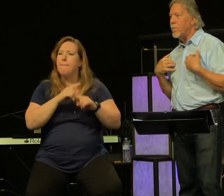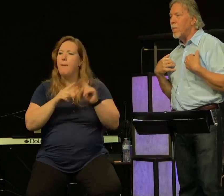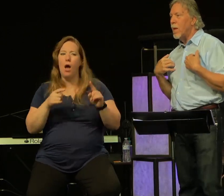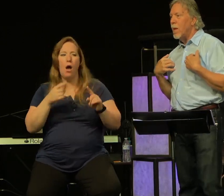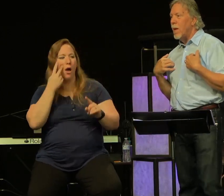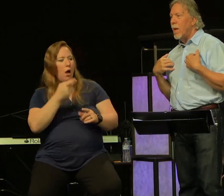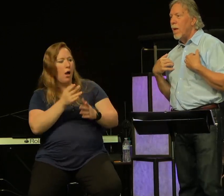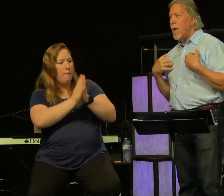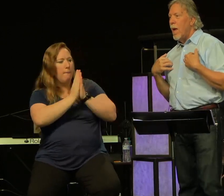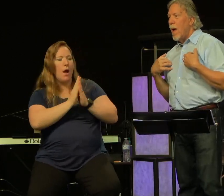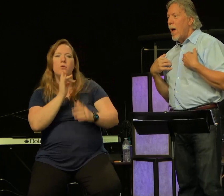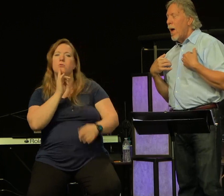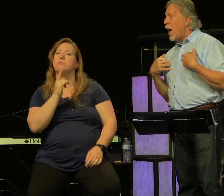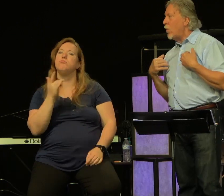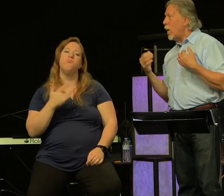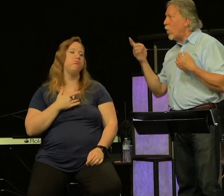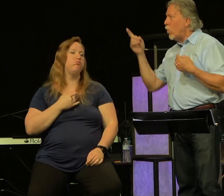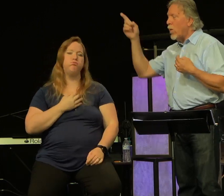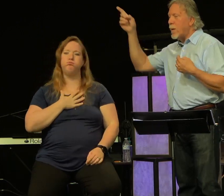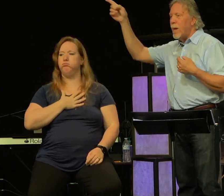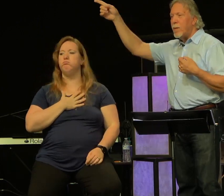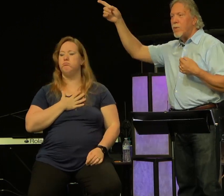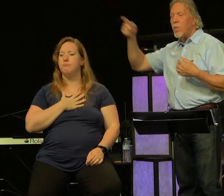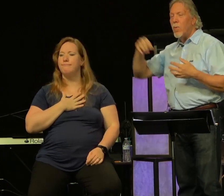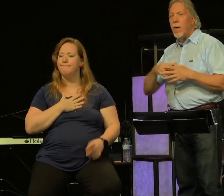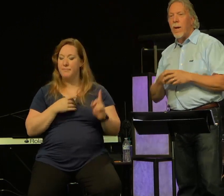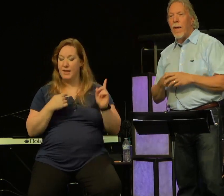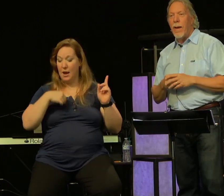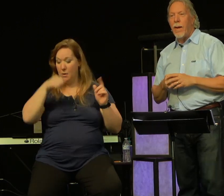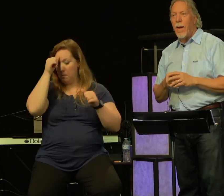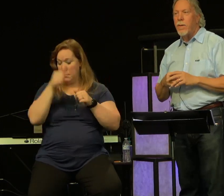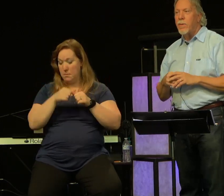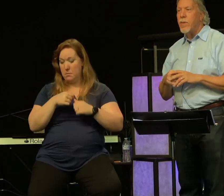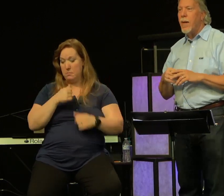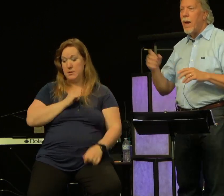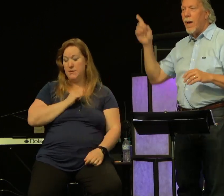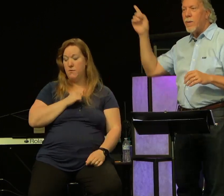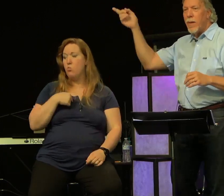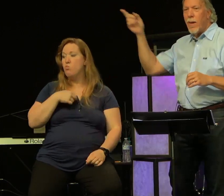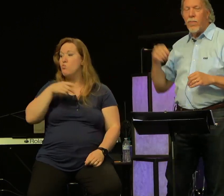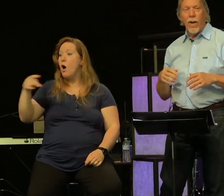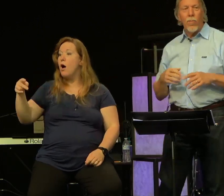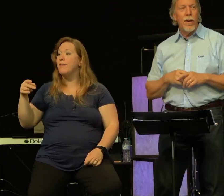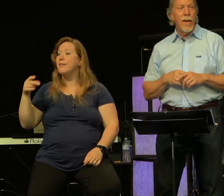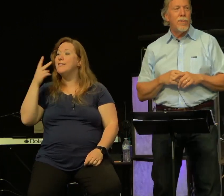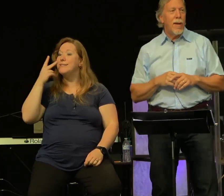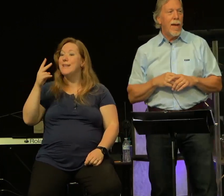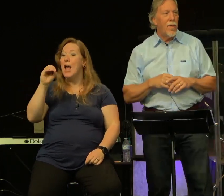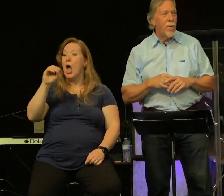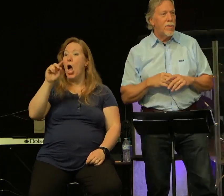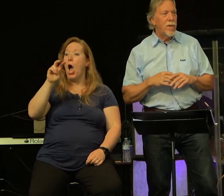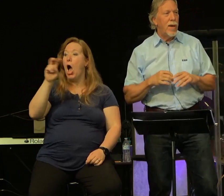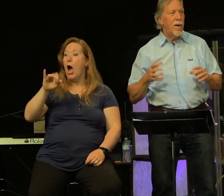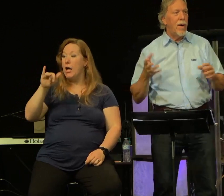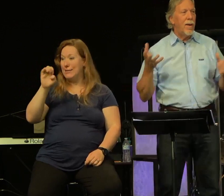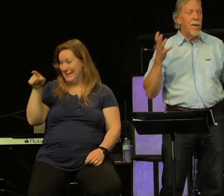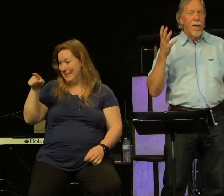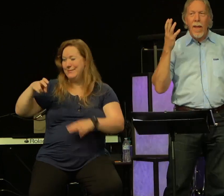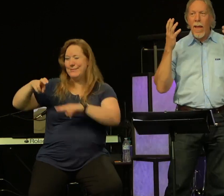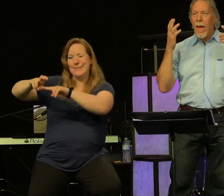him. I remember walking next door and seeing Ozzy over there one day sitting out on his